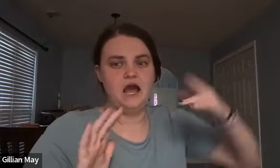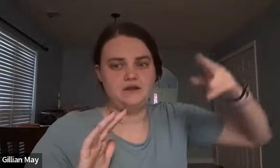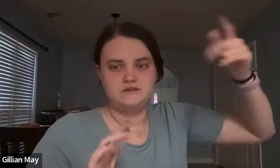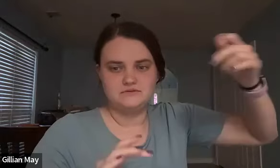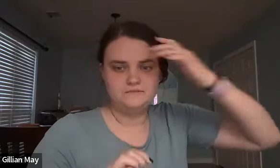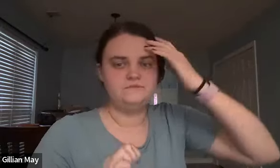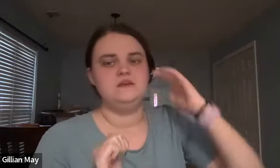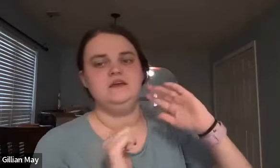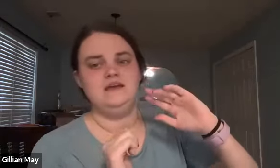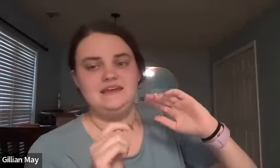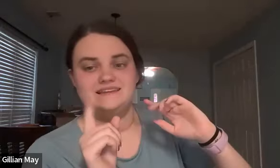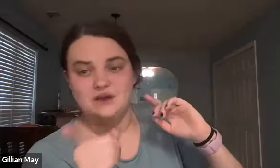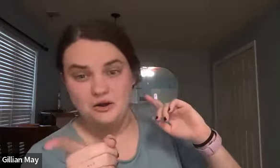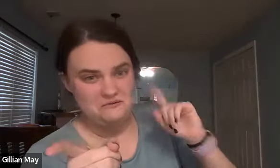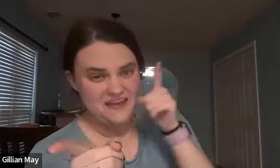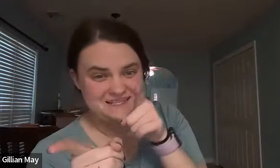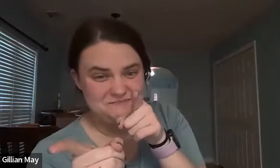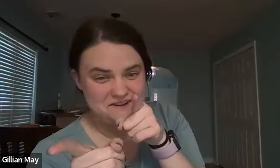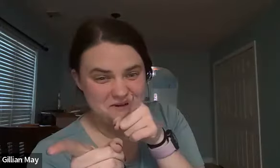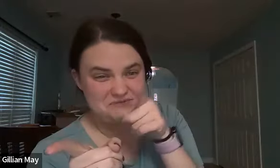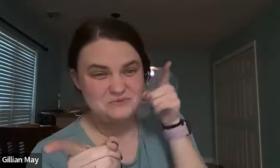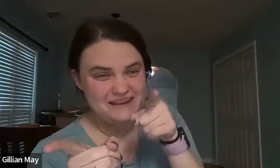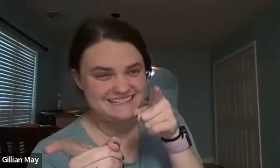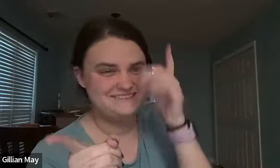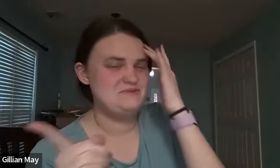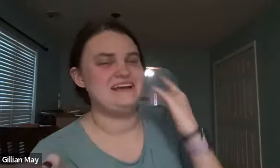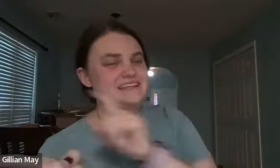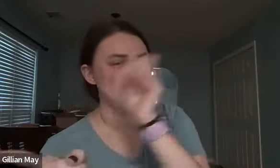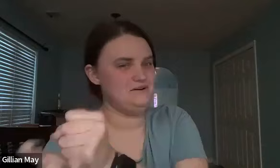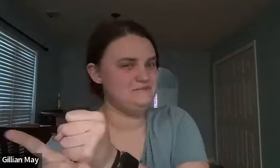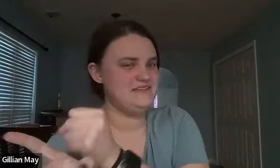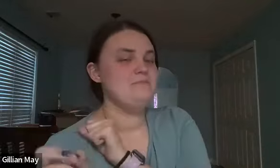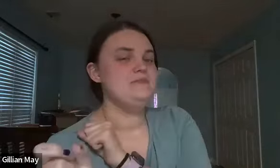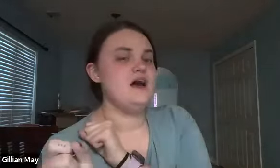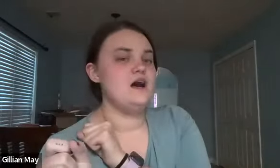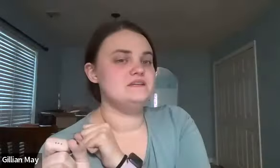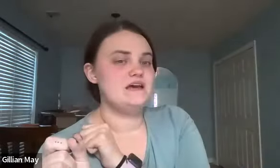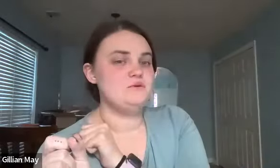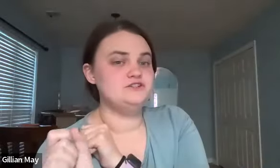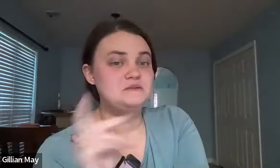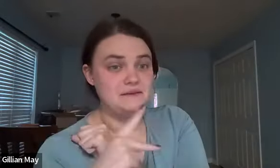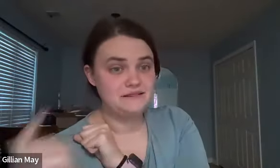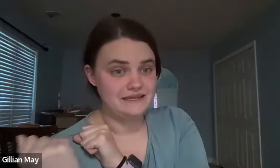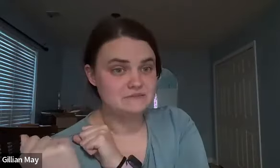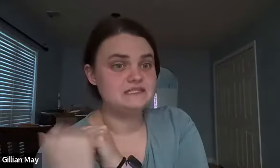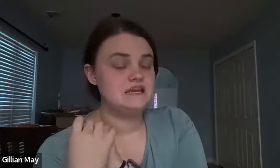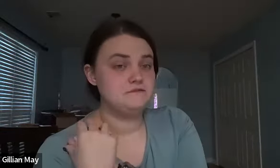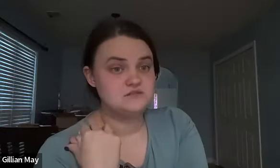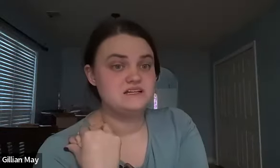higher level. Oh, that is a perfect question. I was waiting to see if someone would ask that, but I'll come to that. is that when you're doing like placements, like first place,